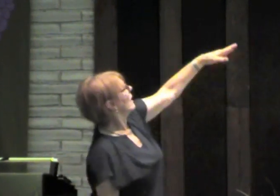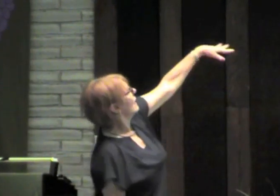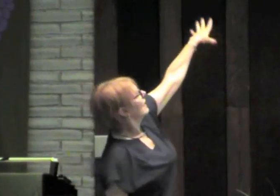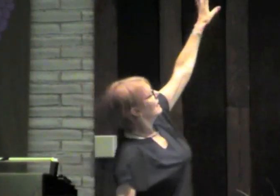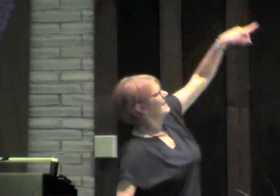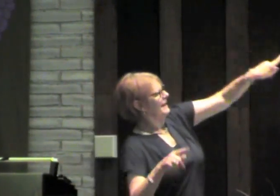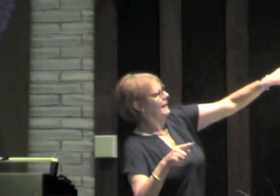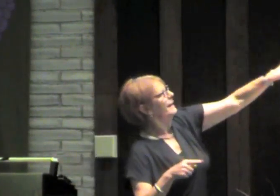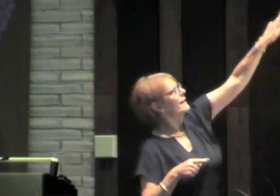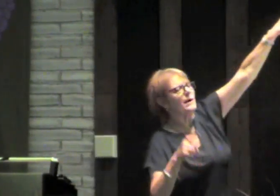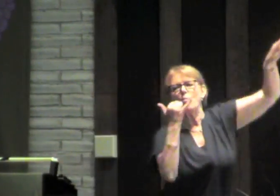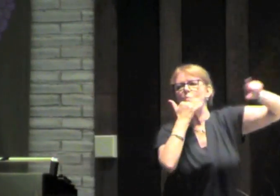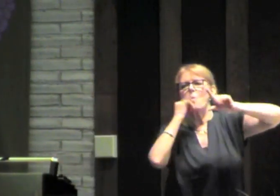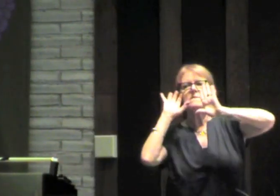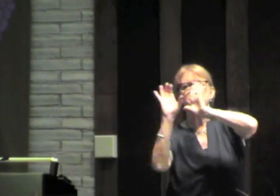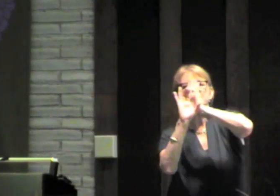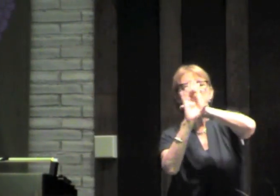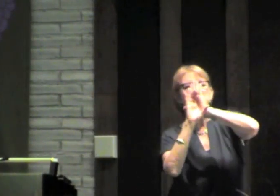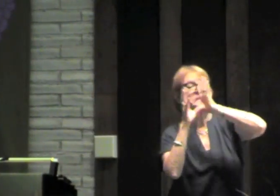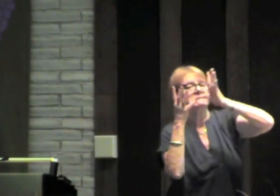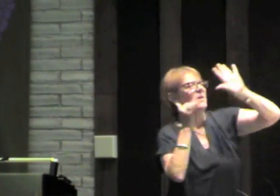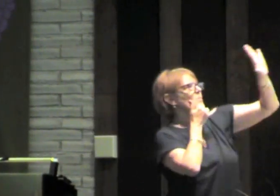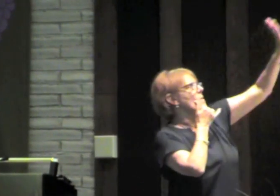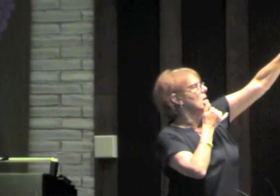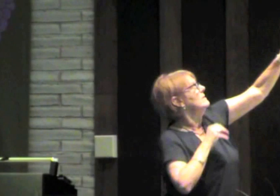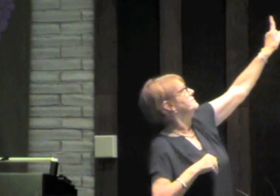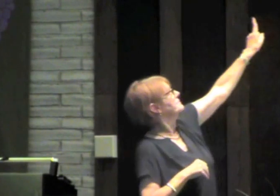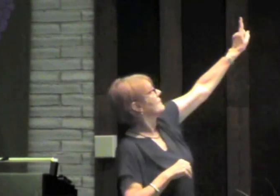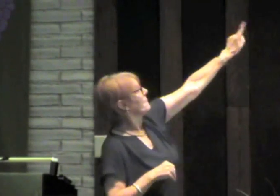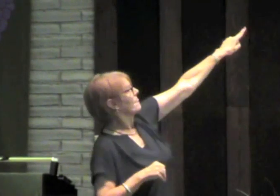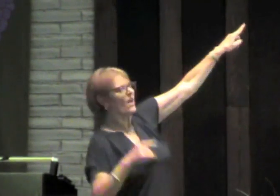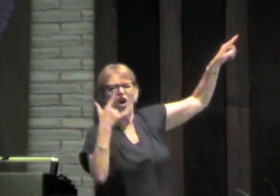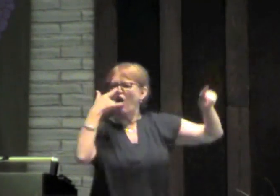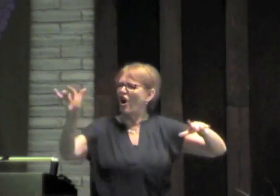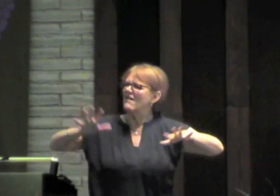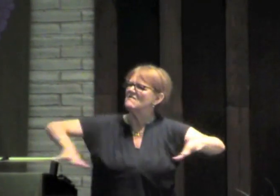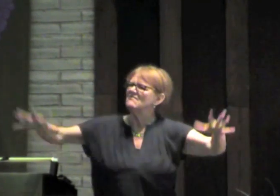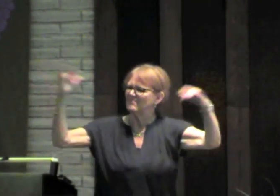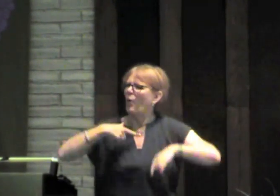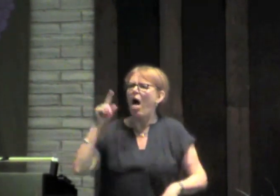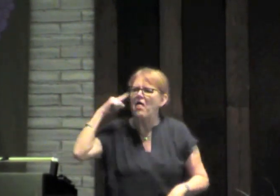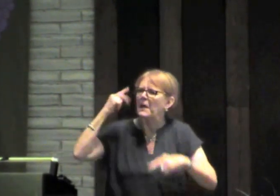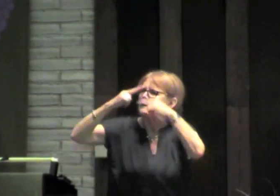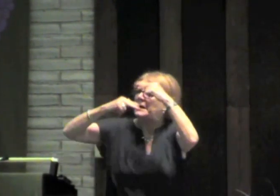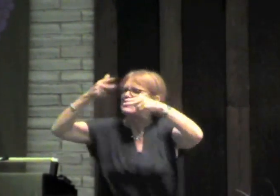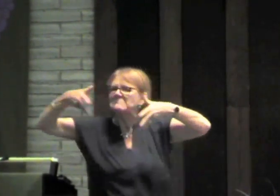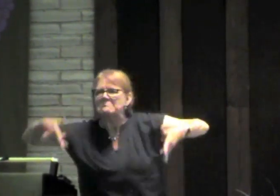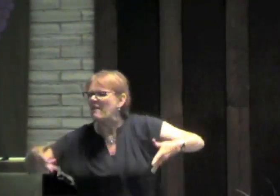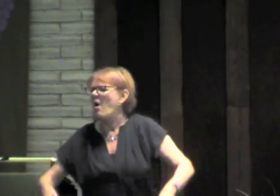And this is kind of what it looked like where the walls came down. This isn't a great picture, but anyway. This is what it looked like. I thought you would